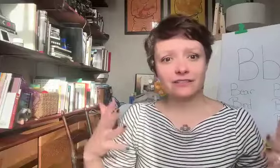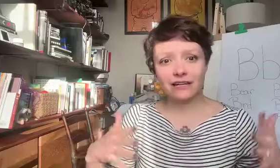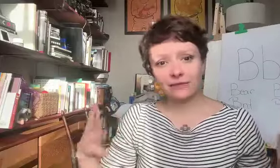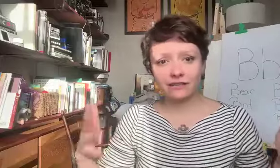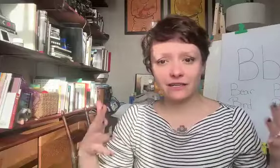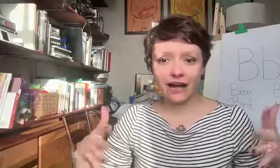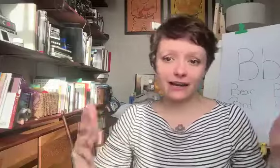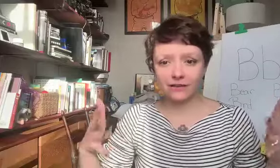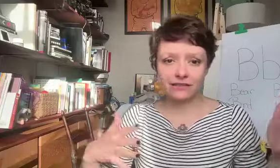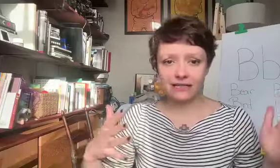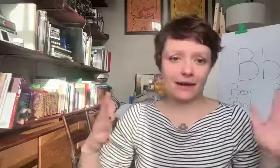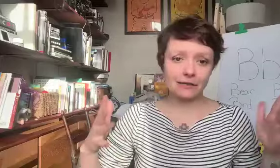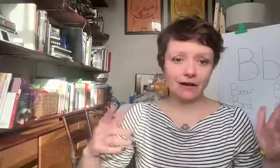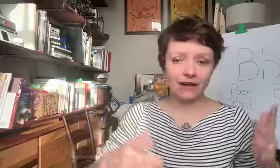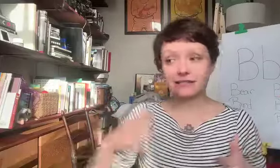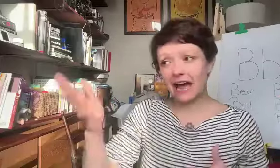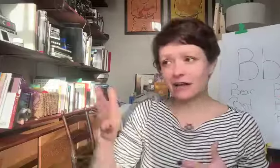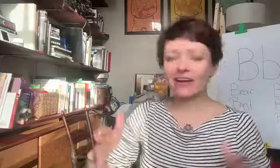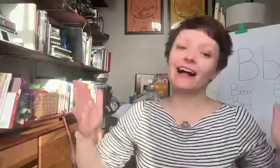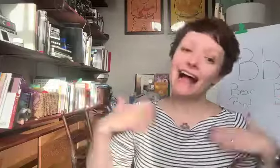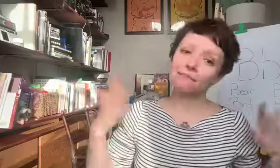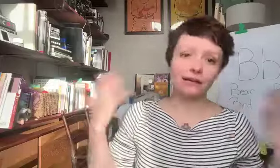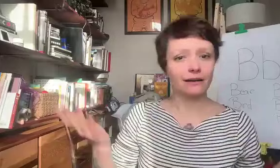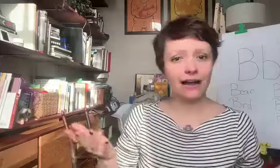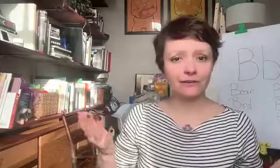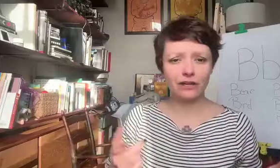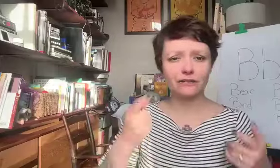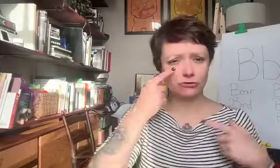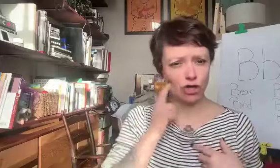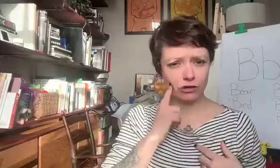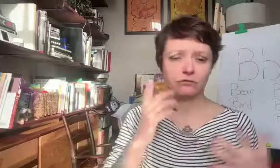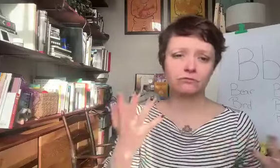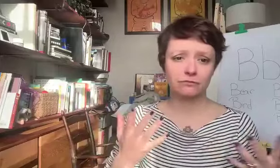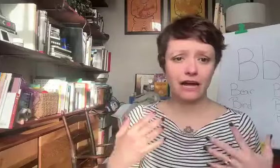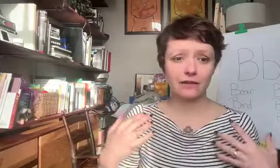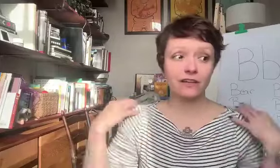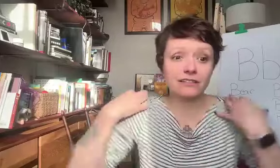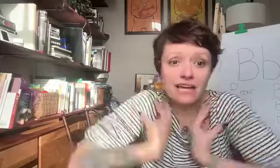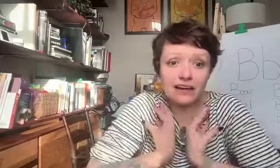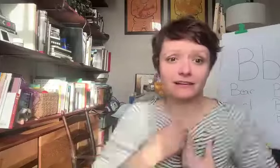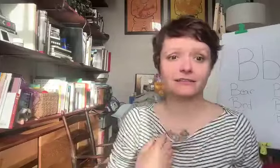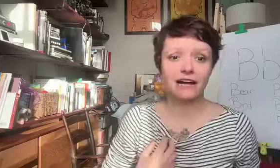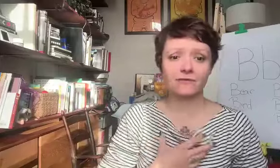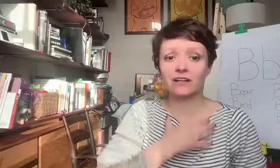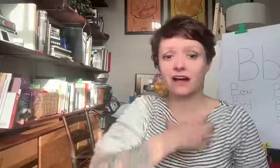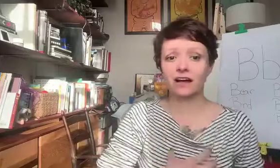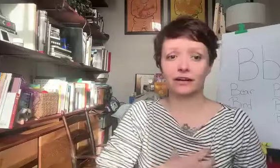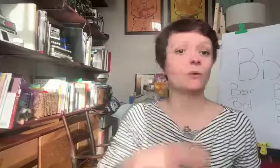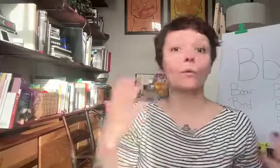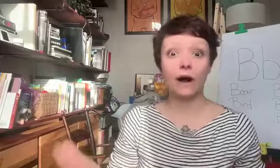today? You feel today? How do you feel today? I'm asking my friends, how do you feel? Happy. How do you feel? Sad. How do you feel? Tired. How do you feel? Hungry.